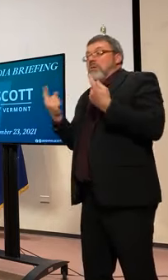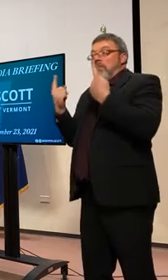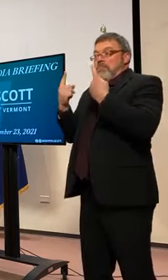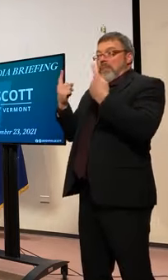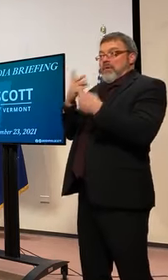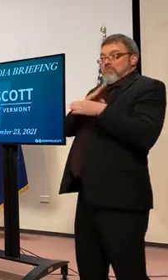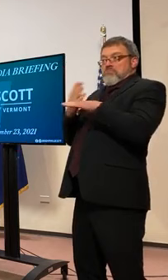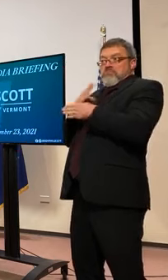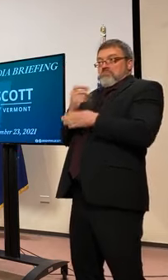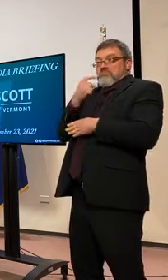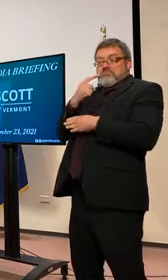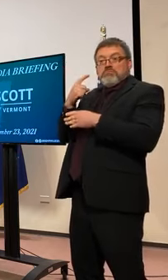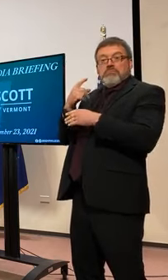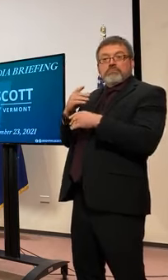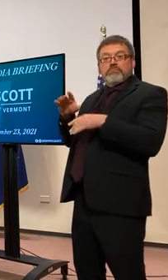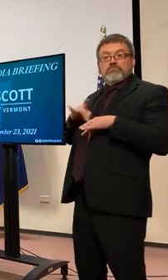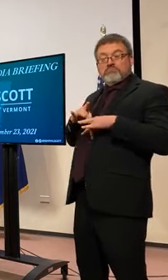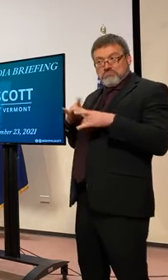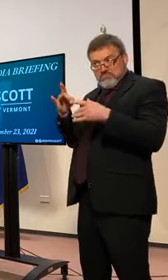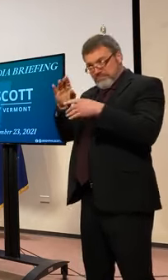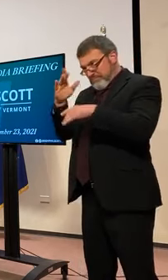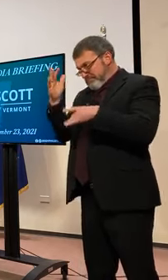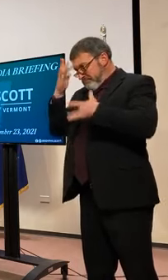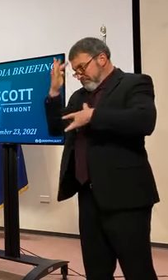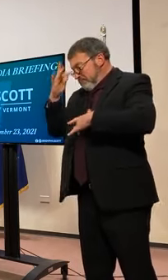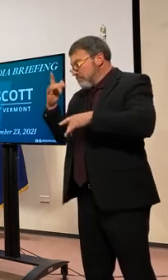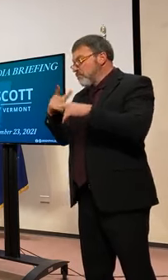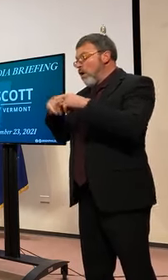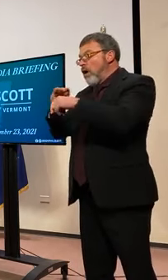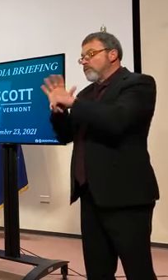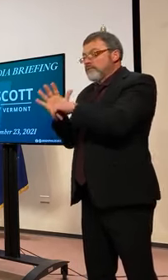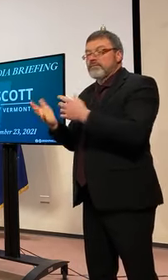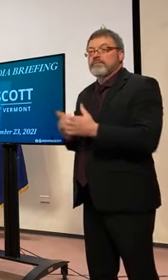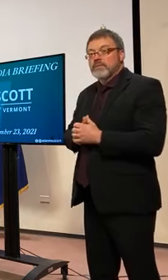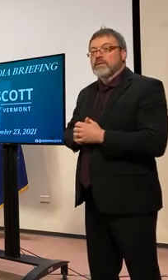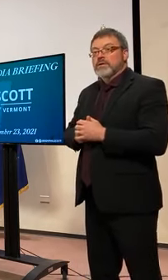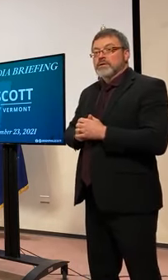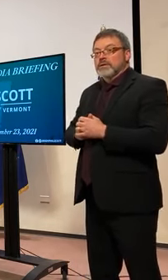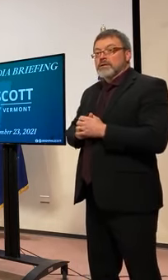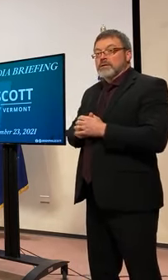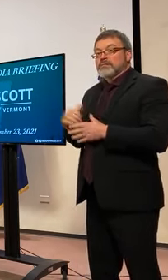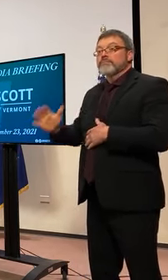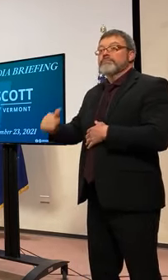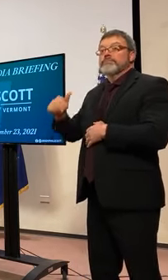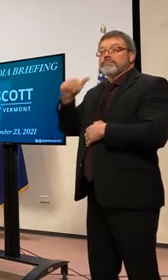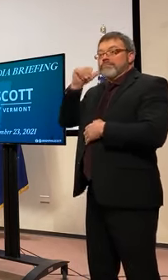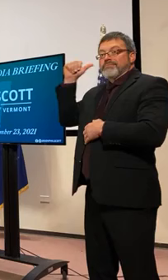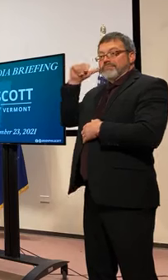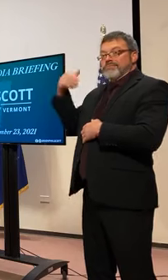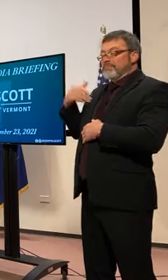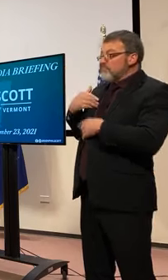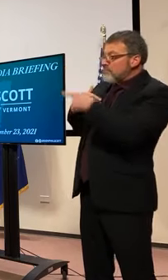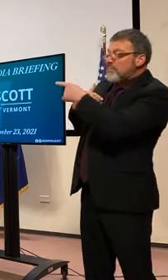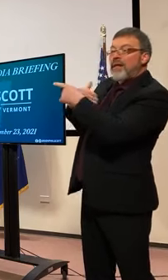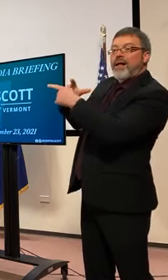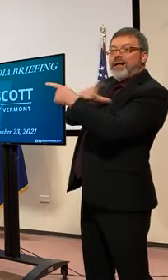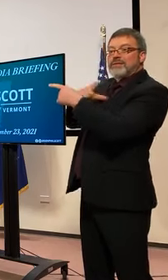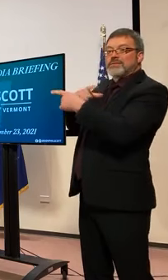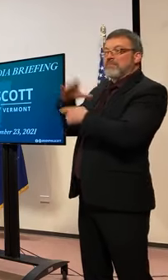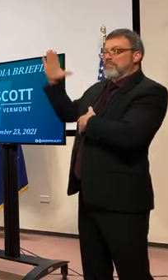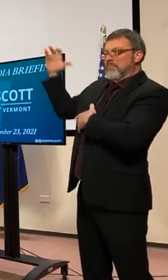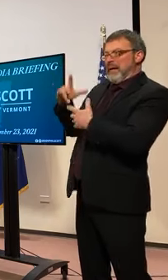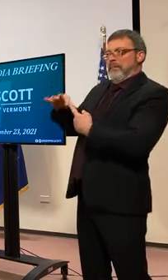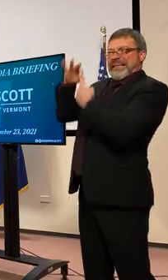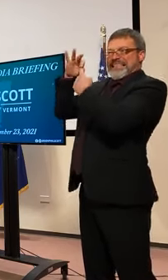Next, as you know, yesterday I brought the legislature back for a special session in order to consider a bill, which